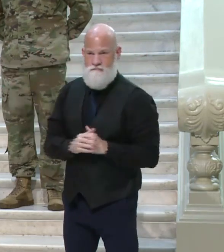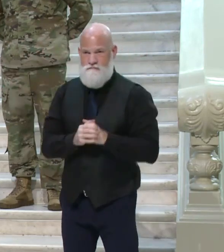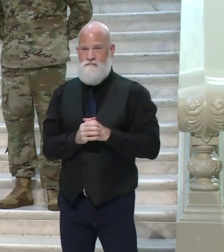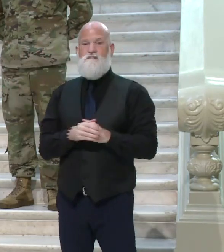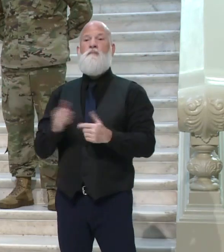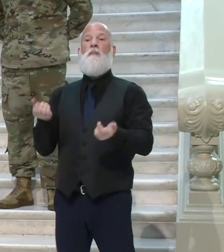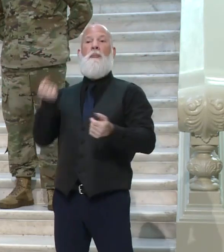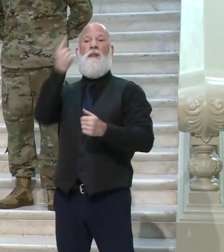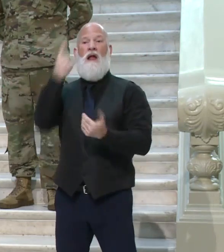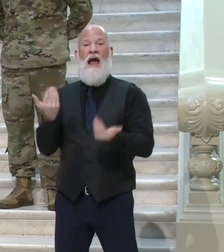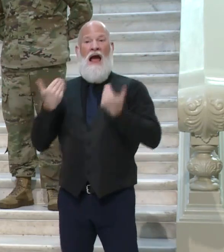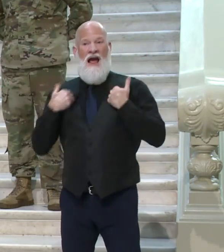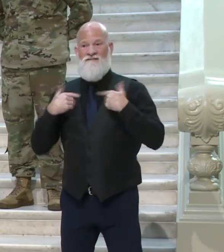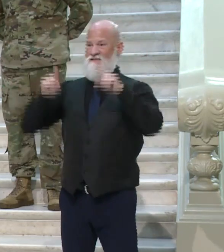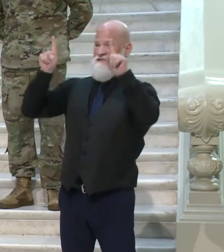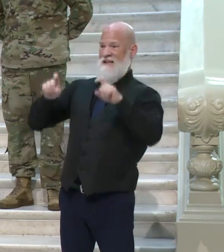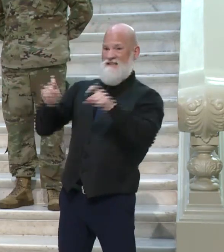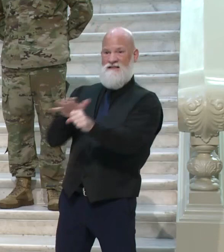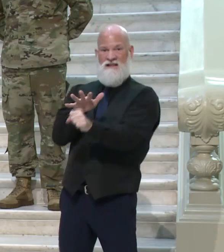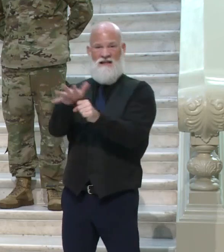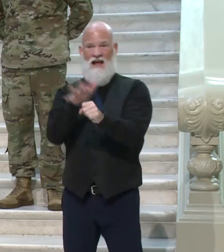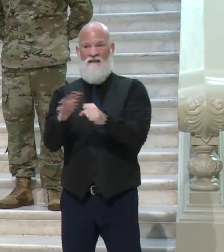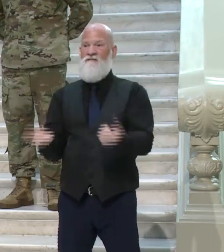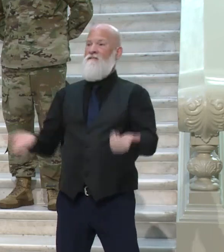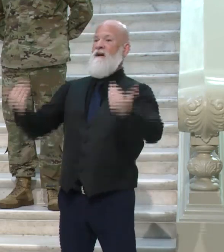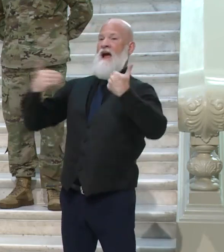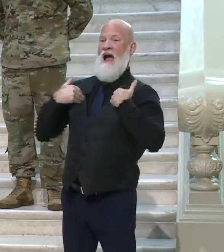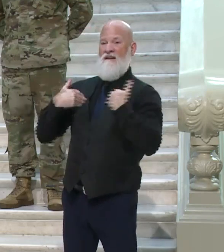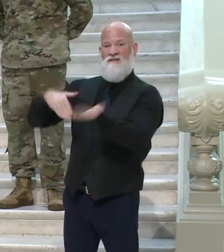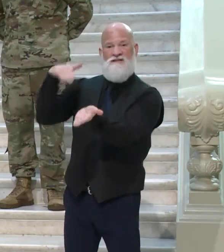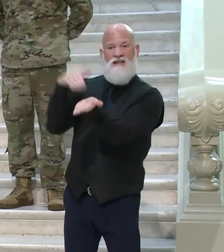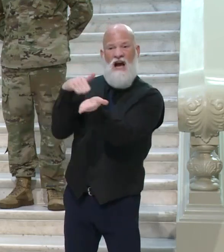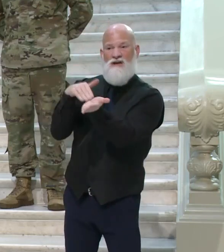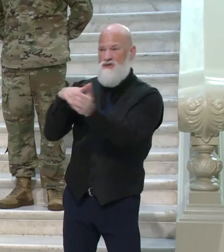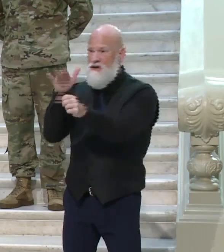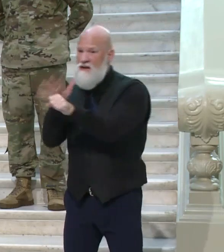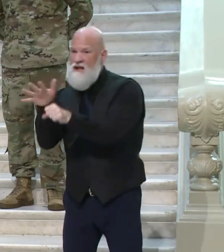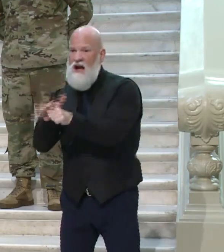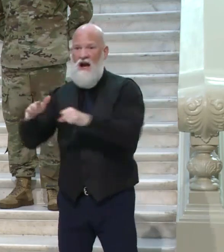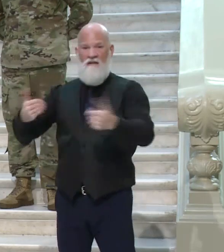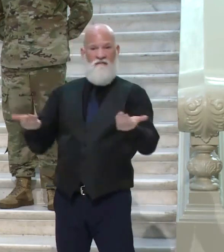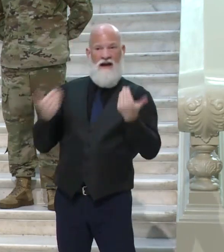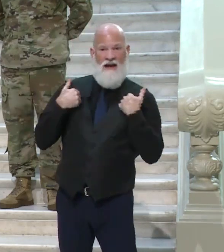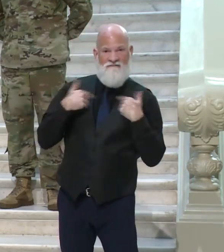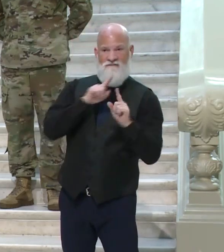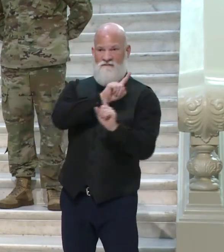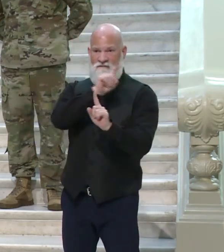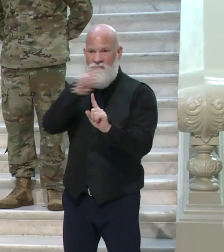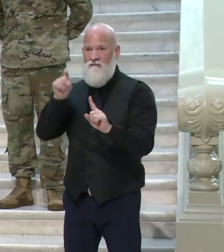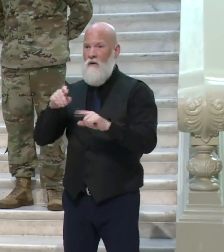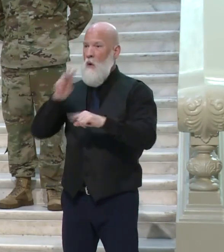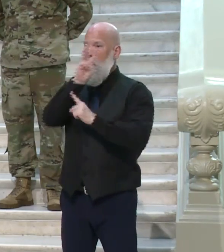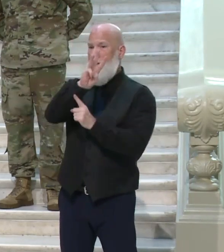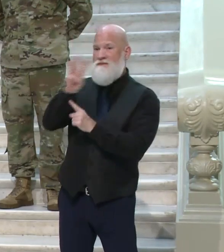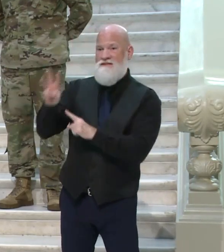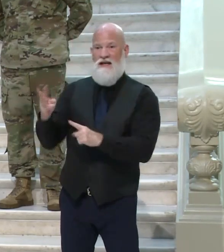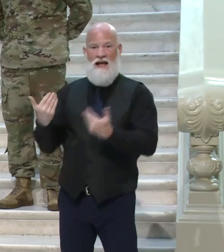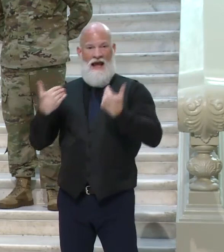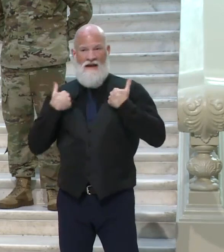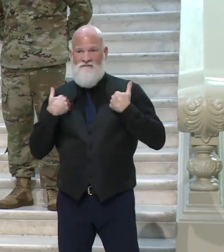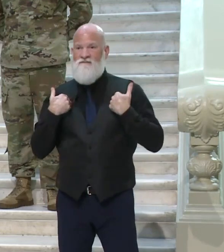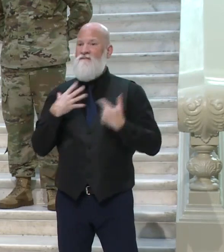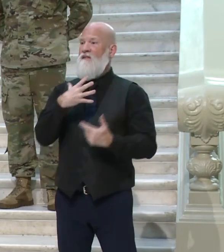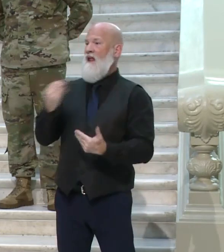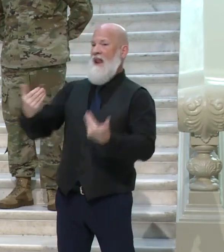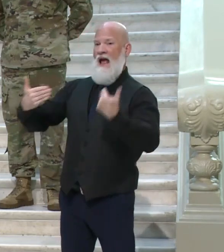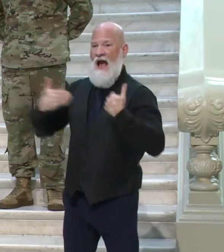have the physicians, we have the sites, and we have the bandwidth. What we need now is more Georgians to